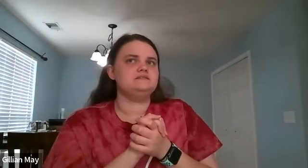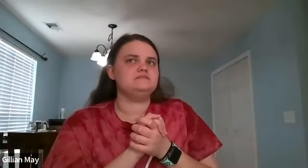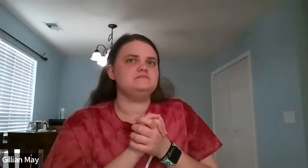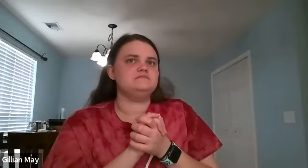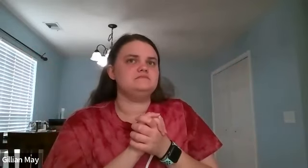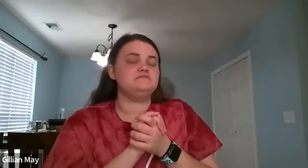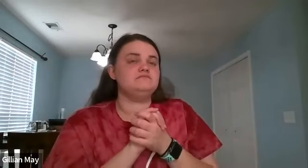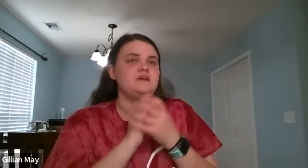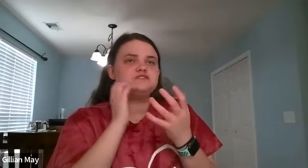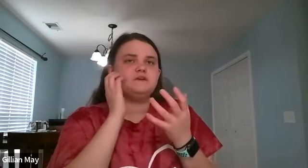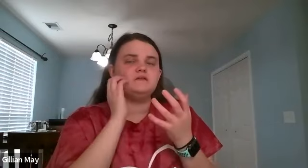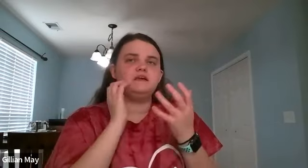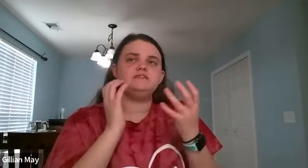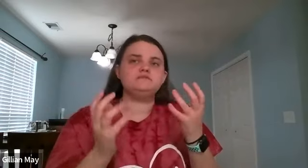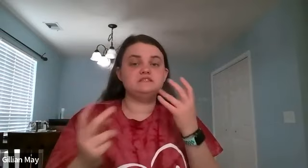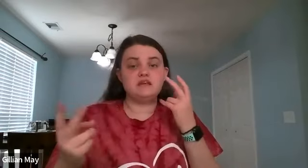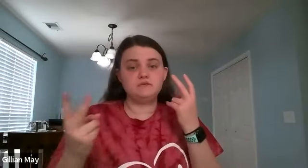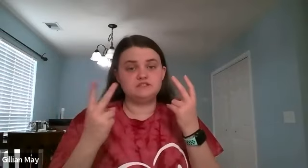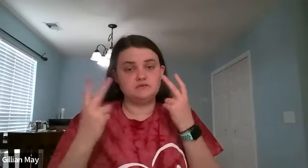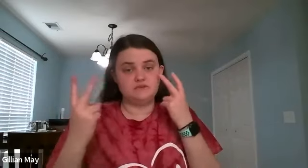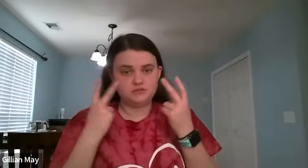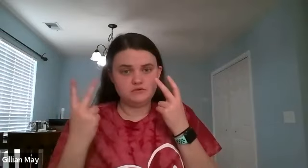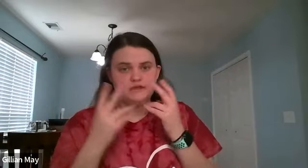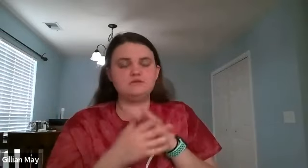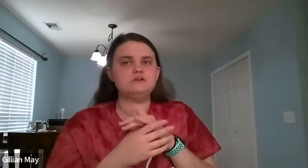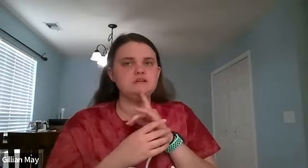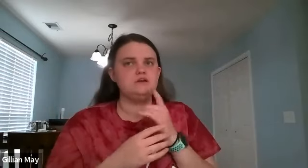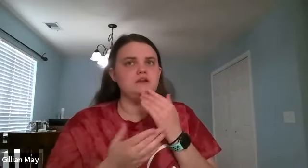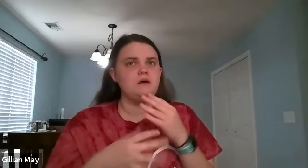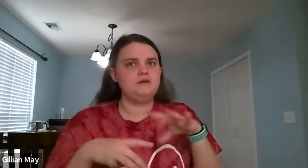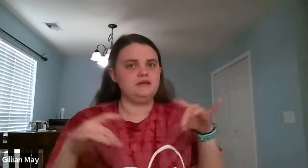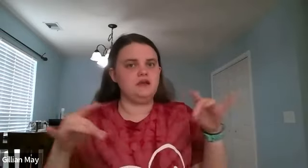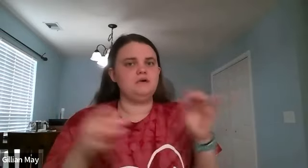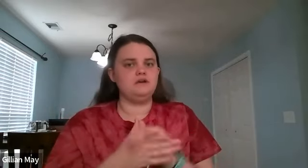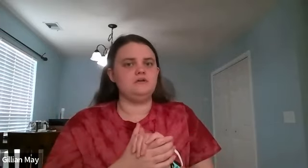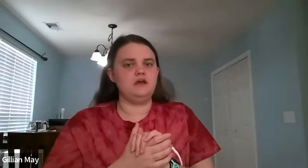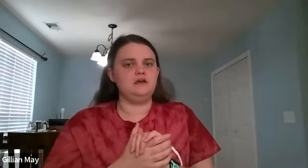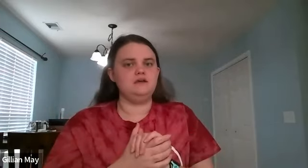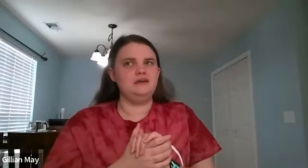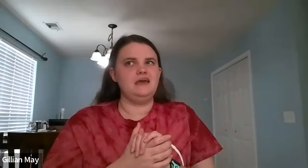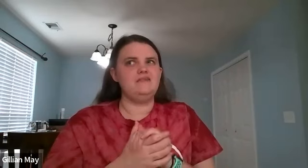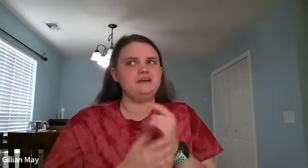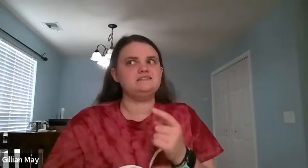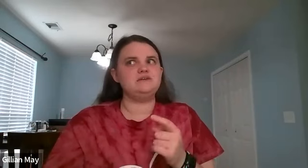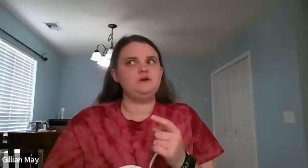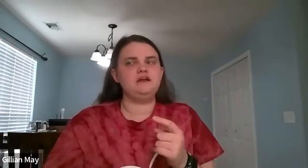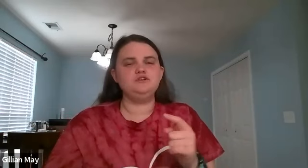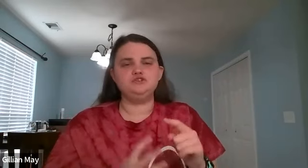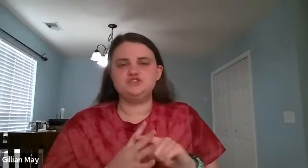because they're just very, like, since everyone's so visual, they're really good about picking up on, okay. And like I said, whatever you